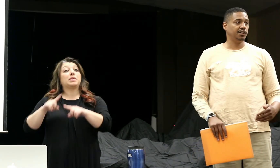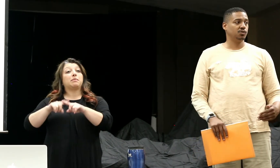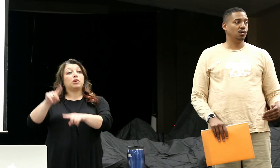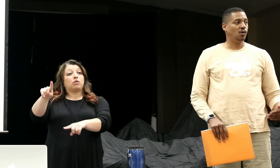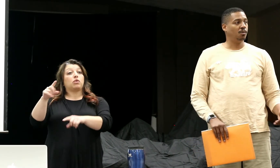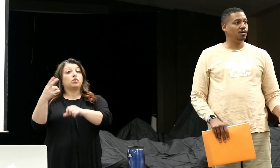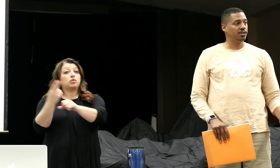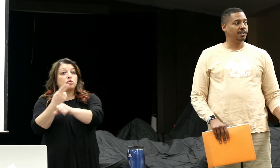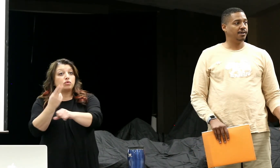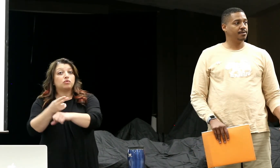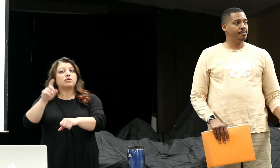individual homeowner